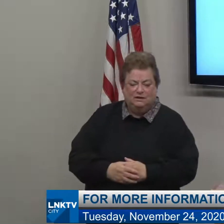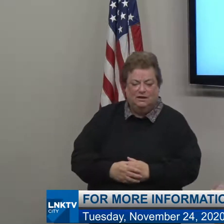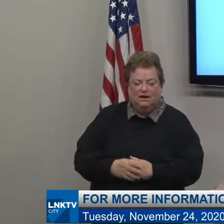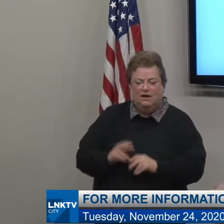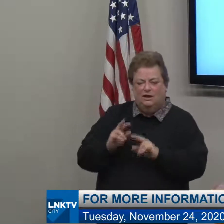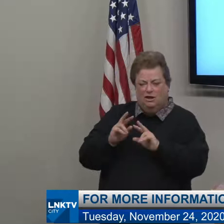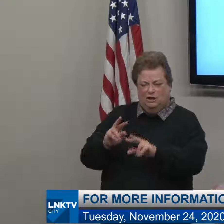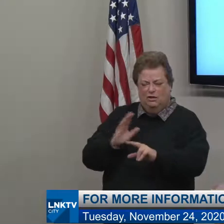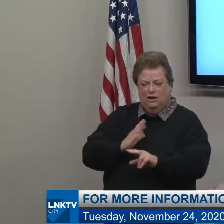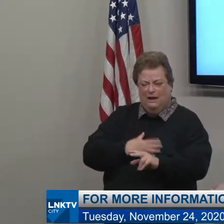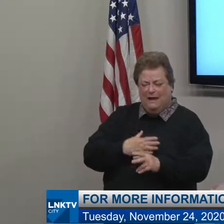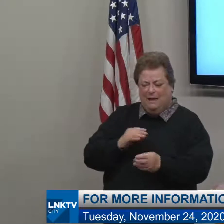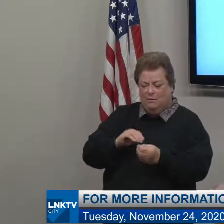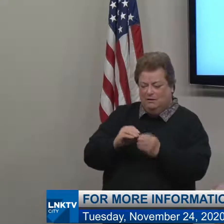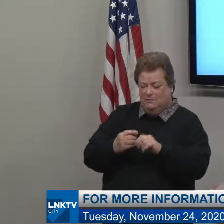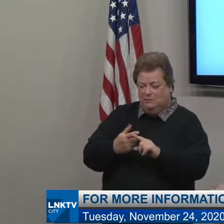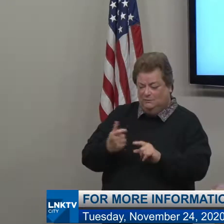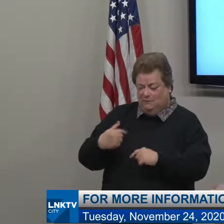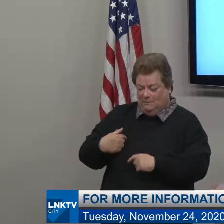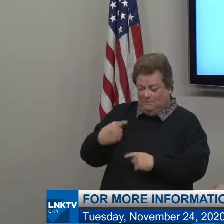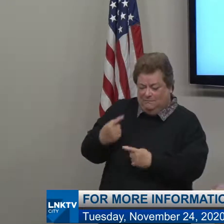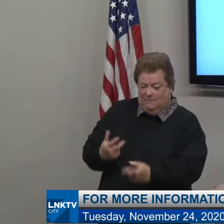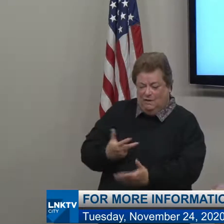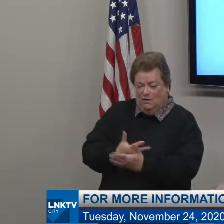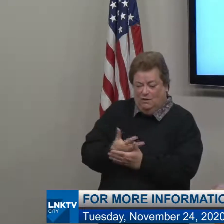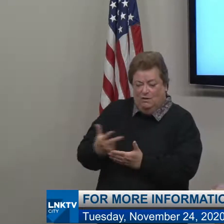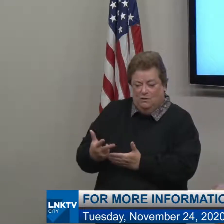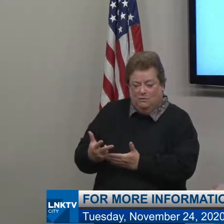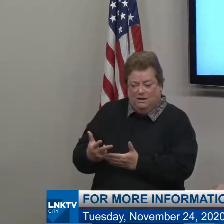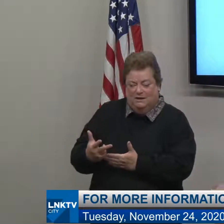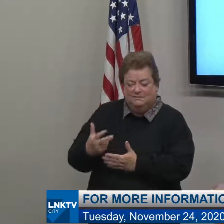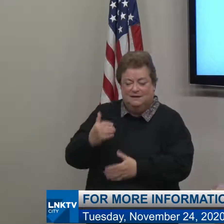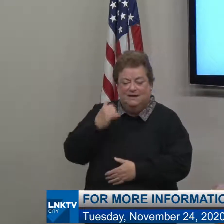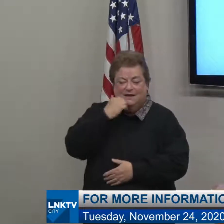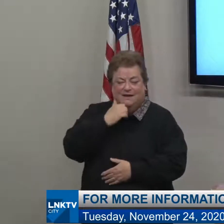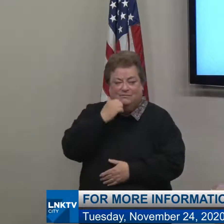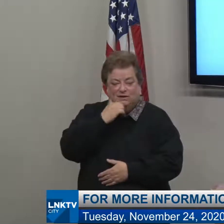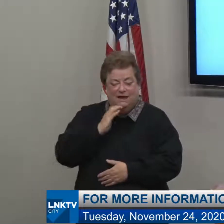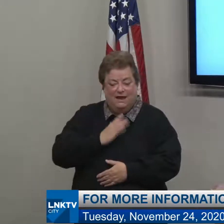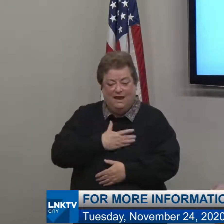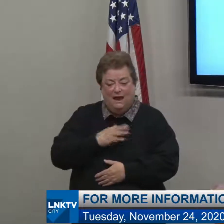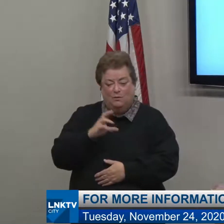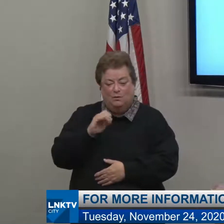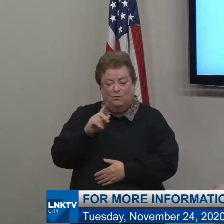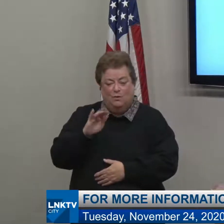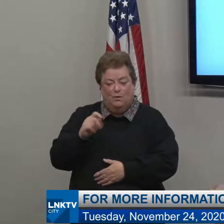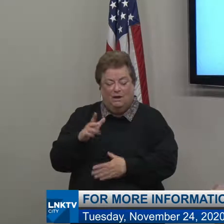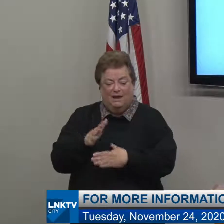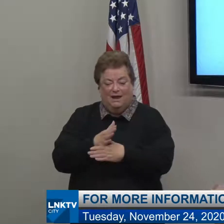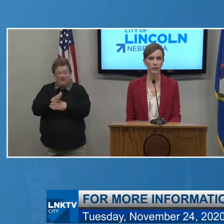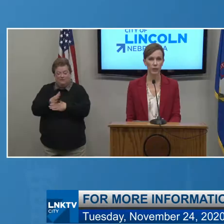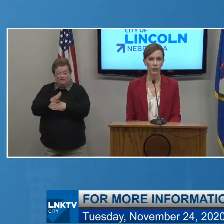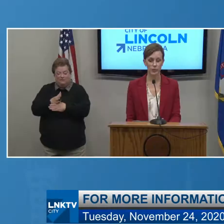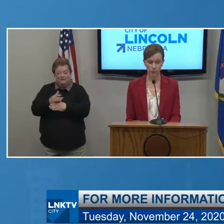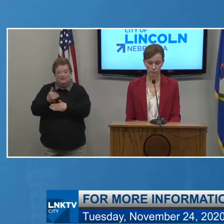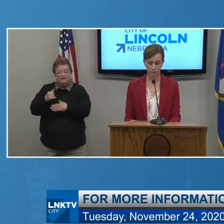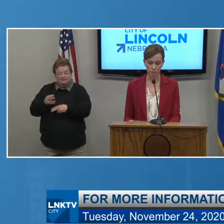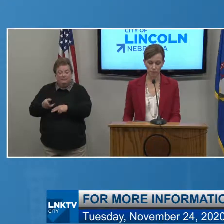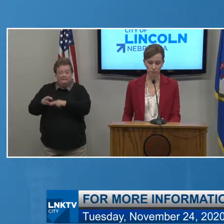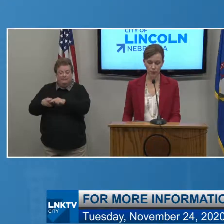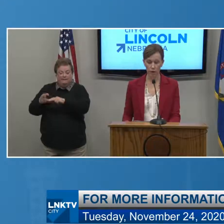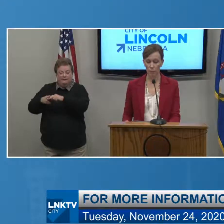the past 3 weeks. Every day, our 7-day rolling average of COVID patients has